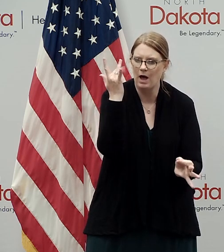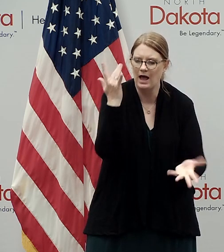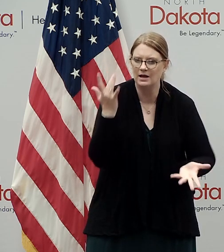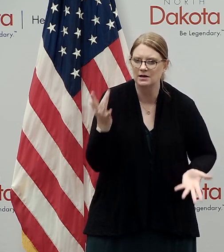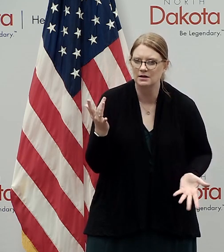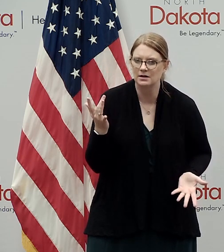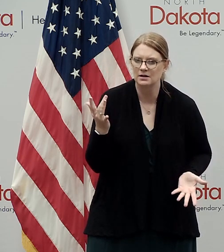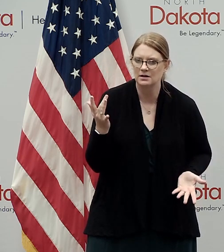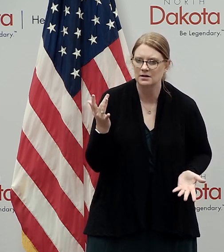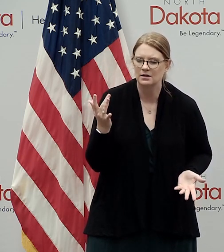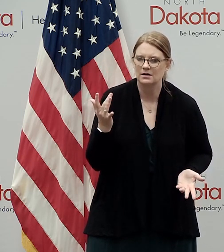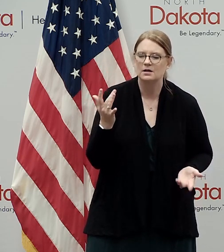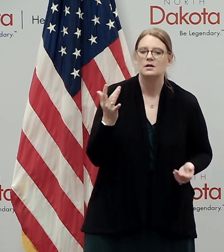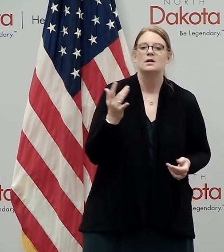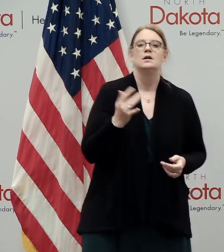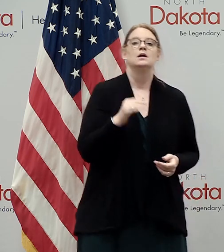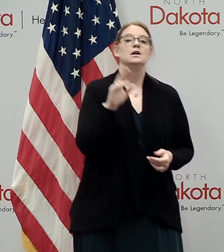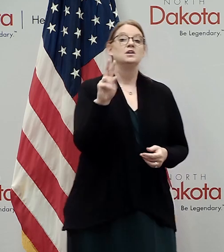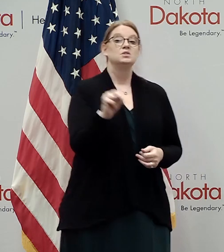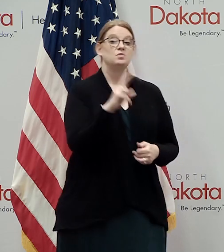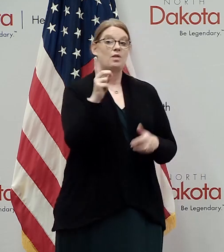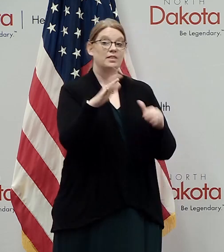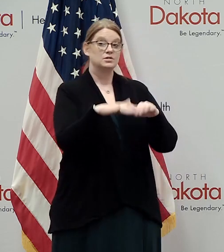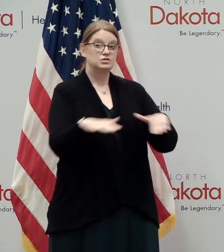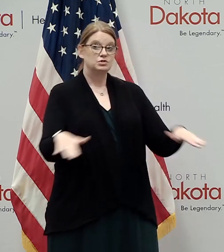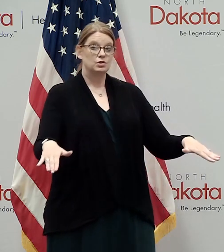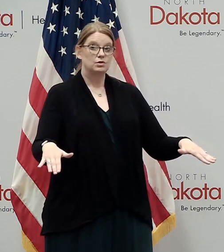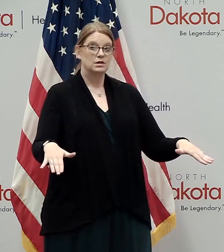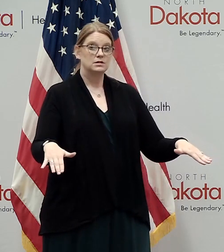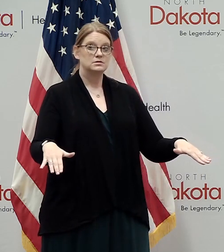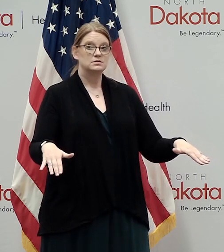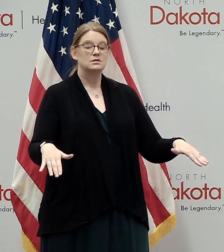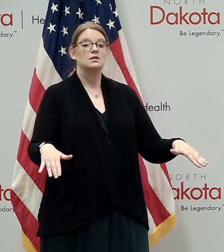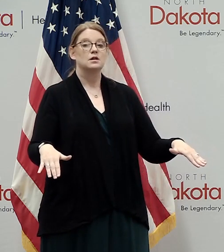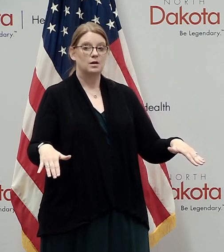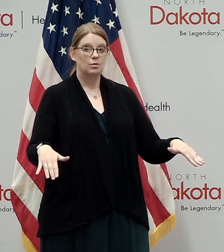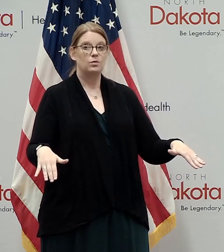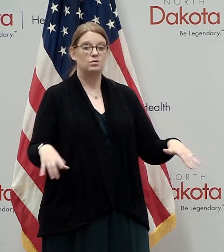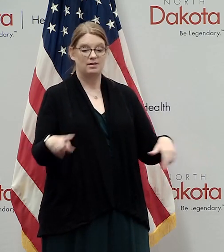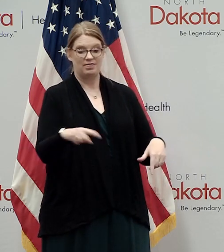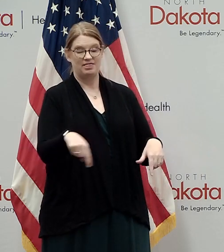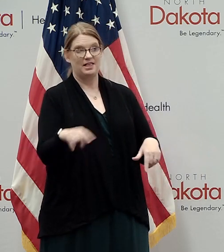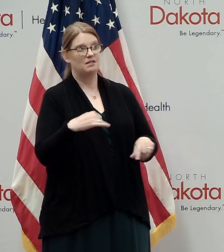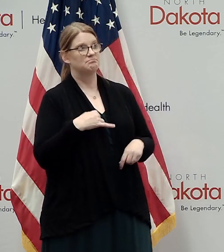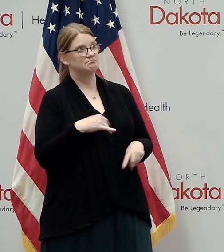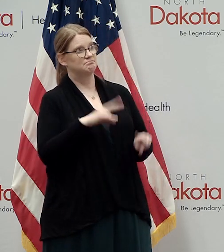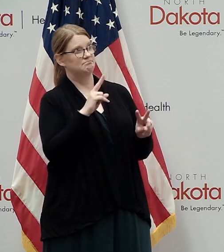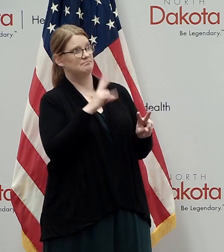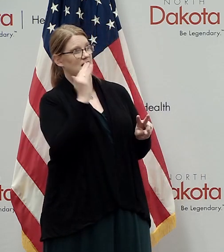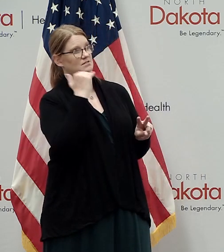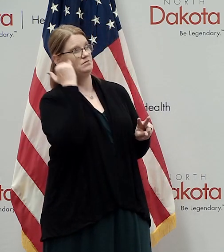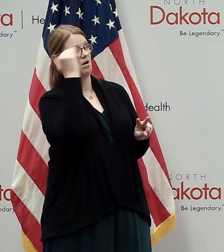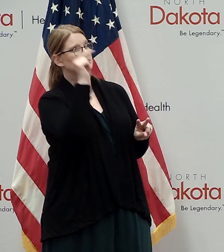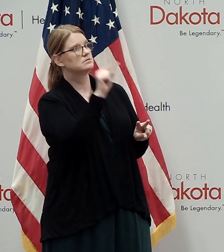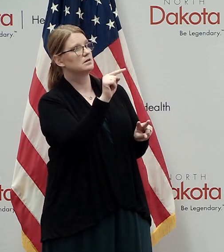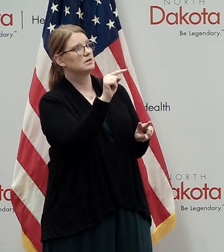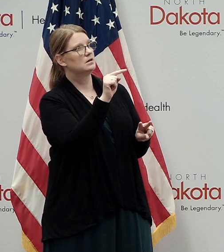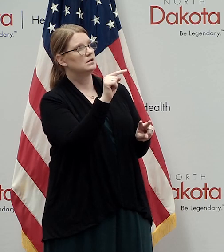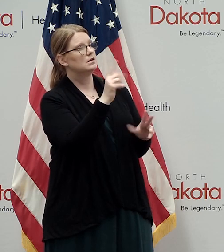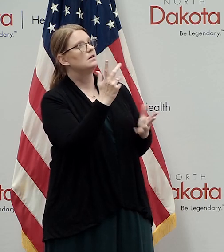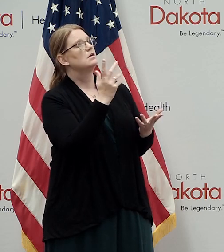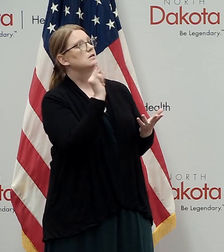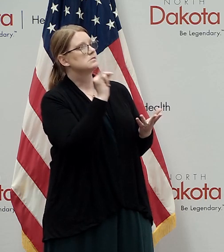it's because North Dakota's children are looking to us as adults to help them